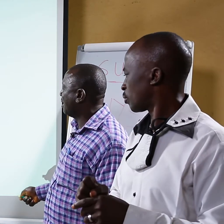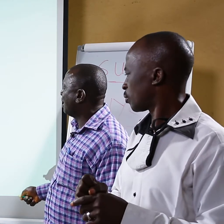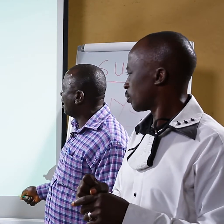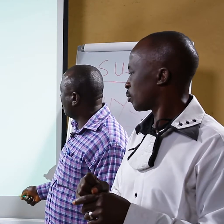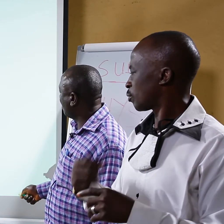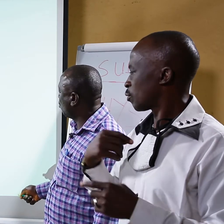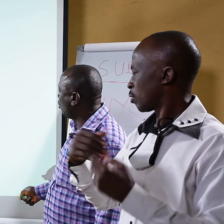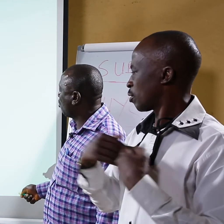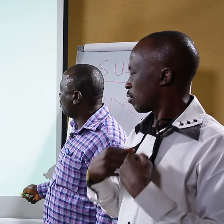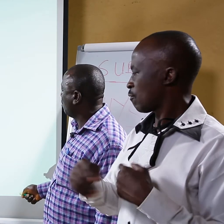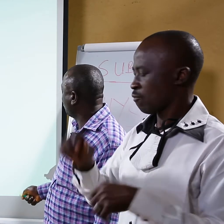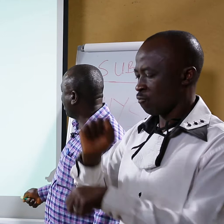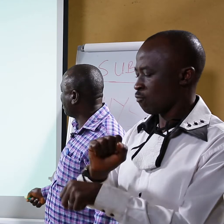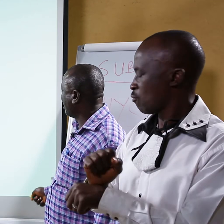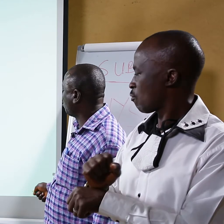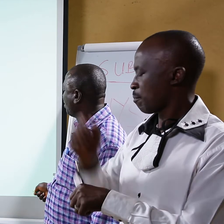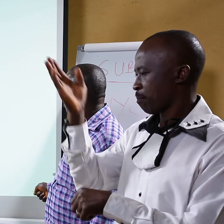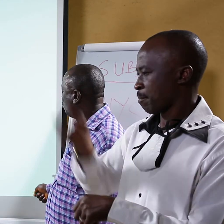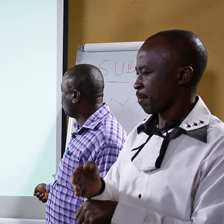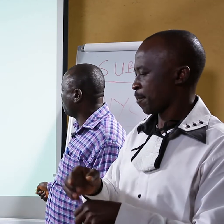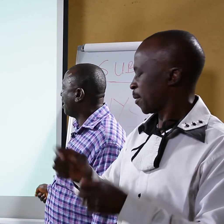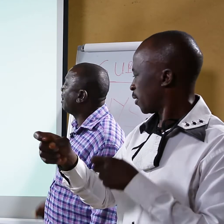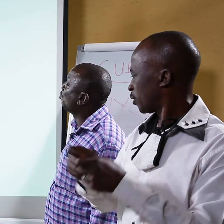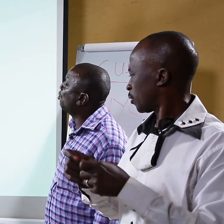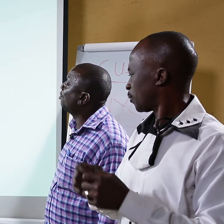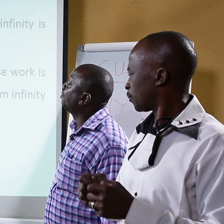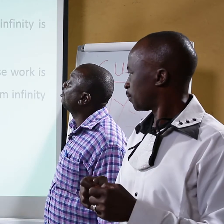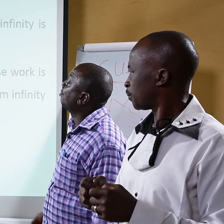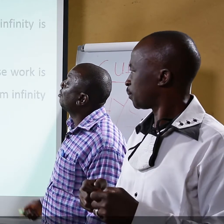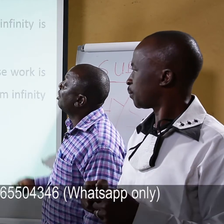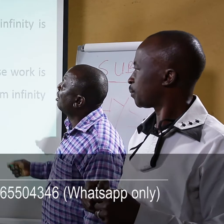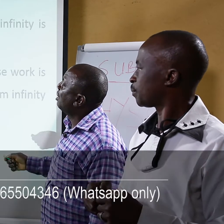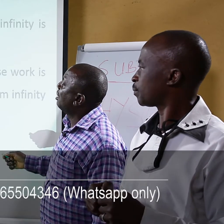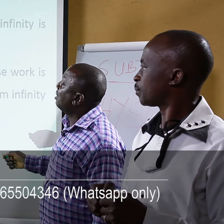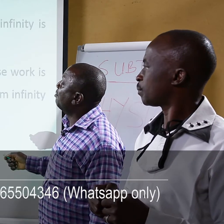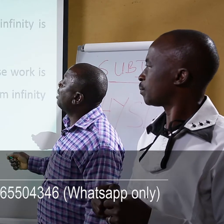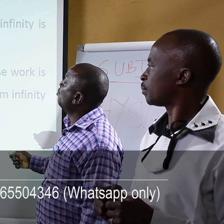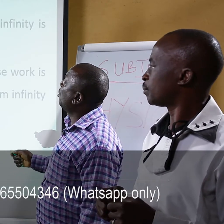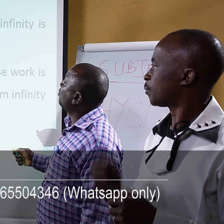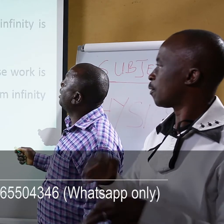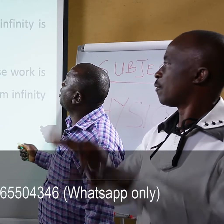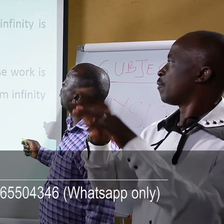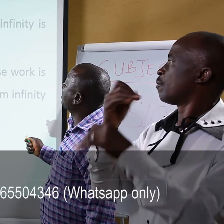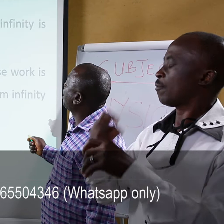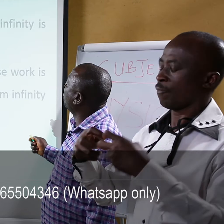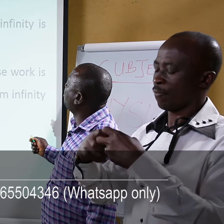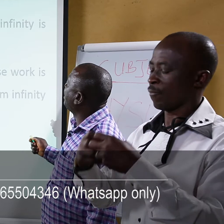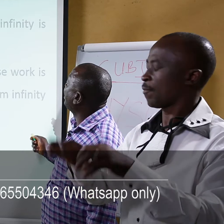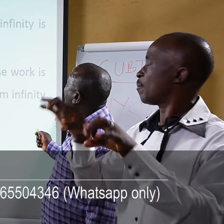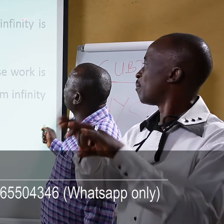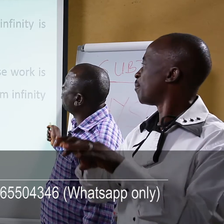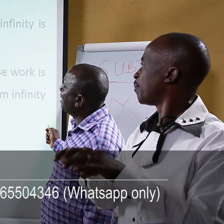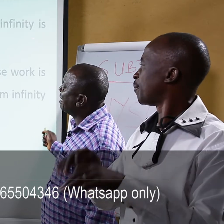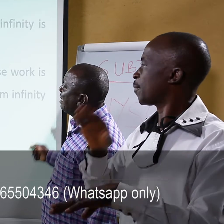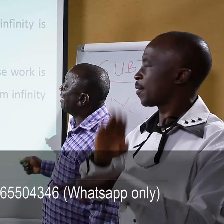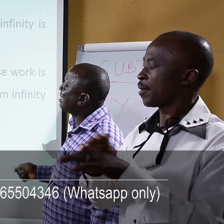have work per charge, which is joules per coulomb. The value of electric potential V